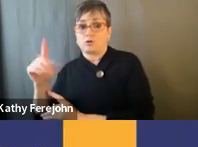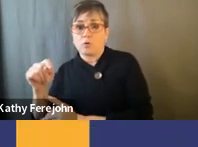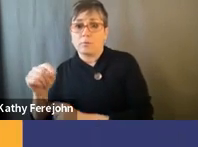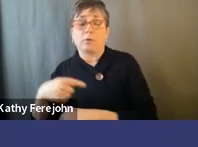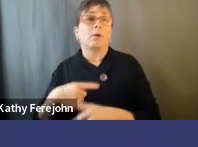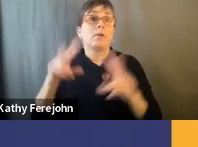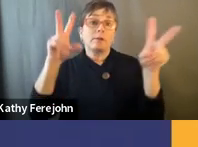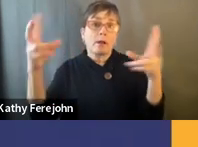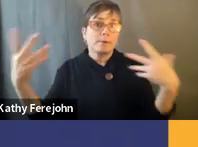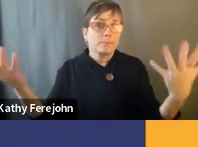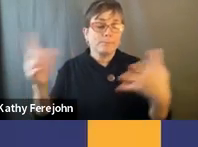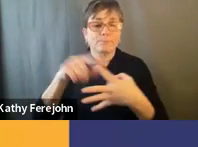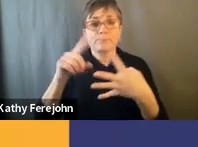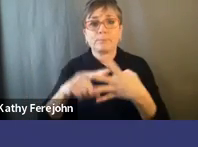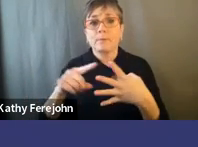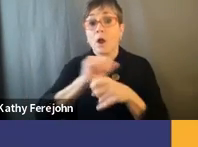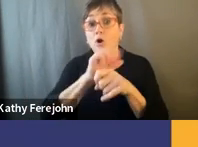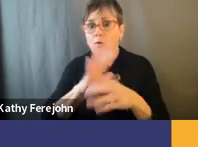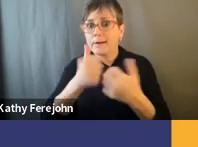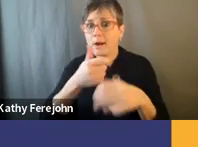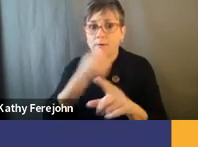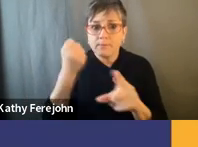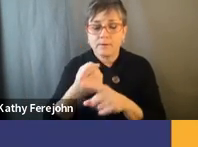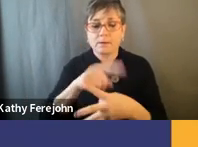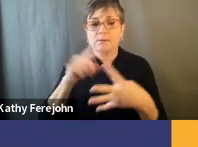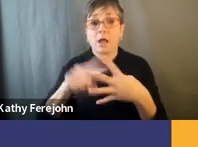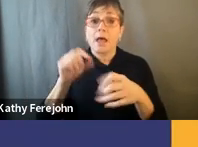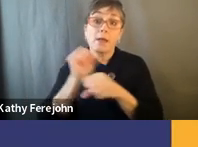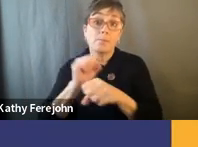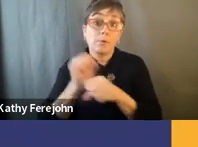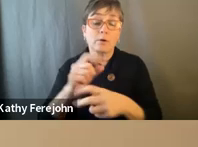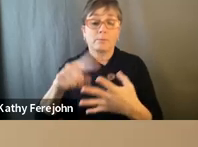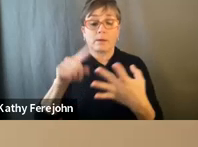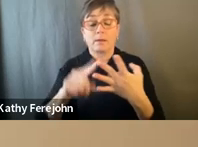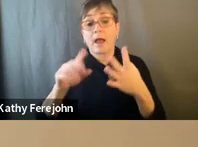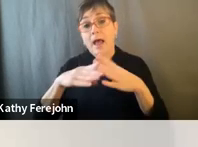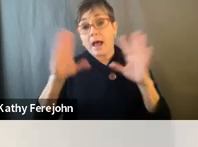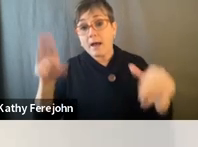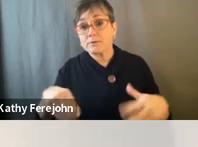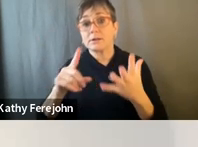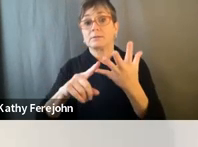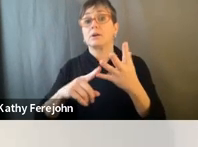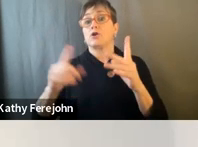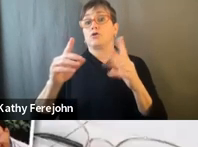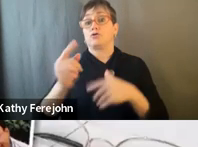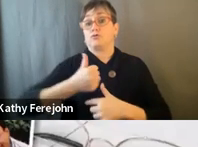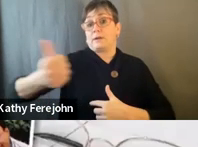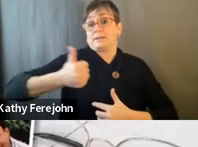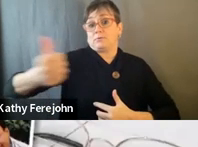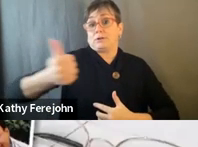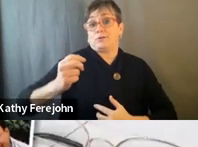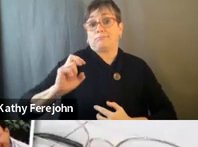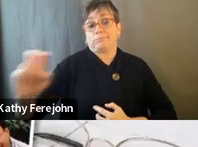COVID, employment concerns, issues regarding housing and transportation. To learn more, please follow our YouTube